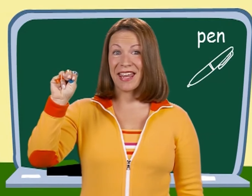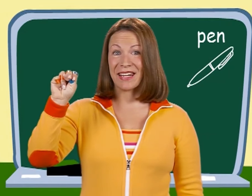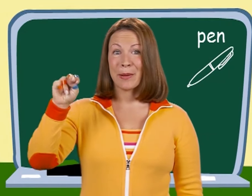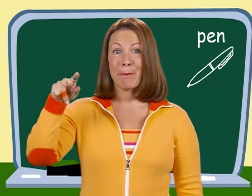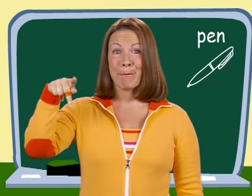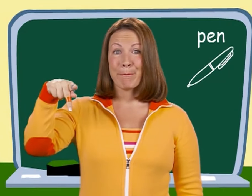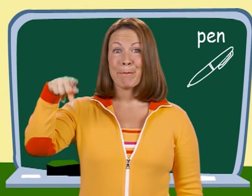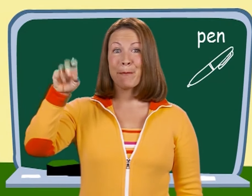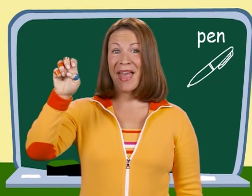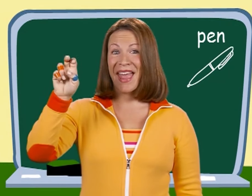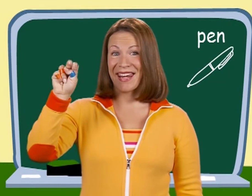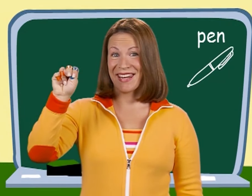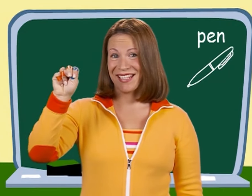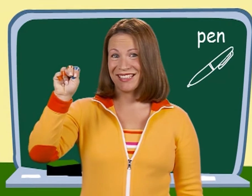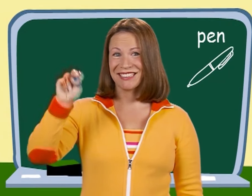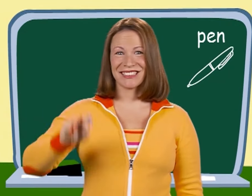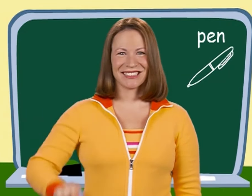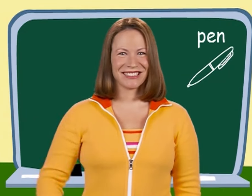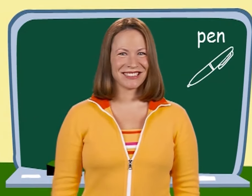P-E-N. Pen.